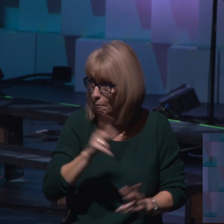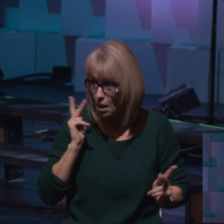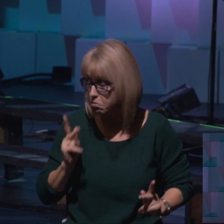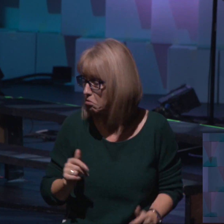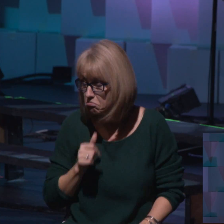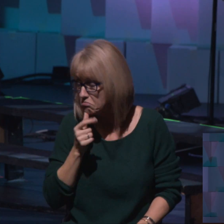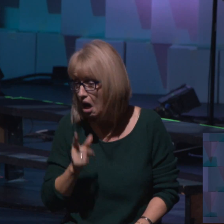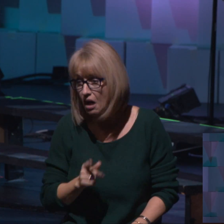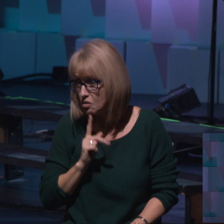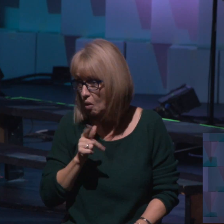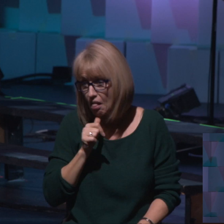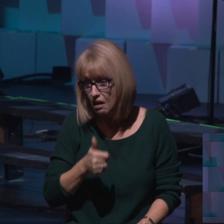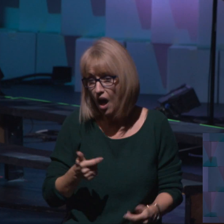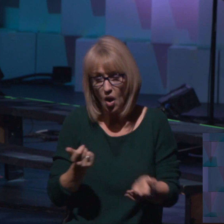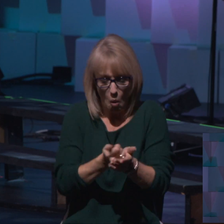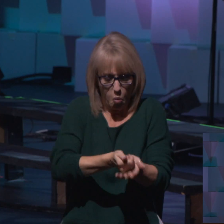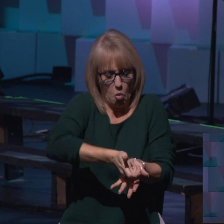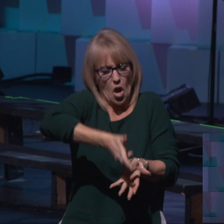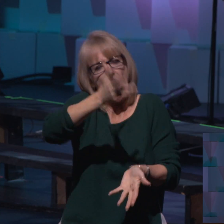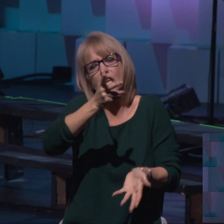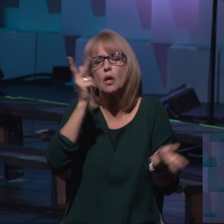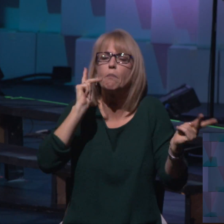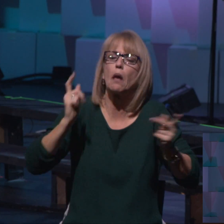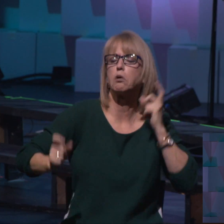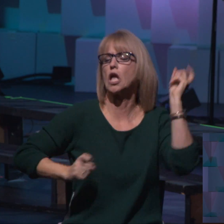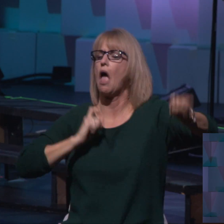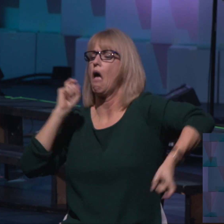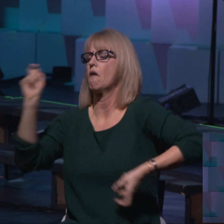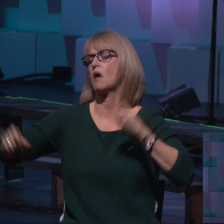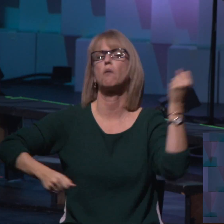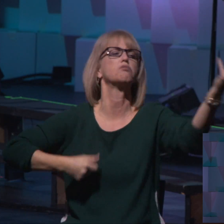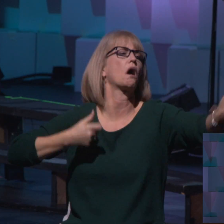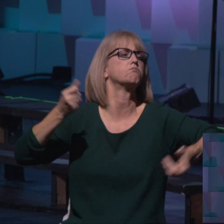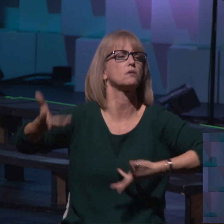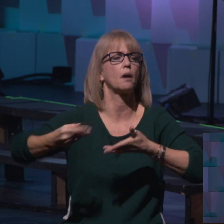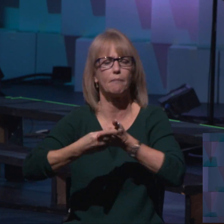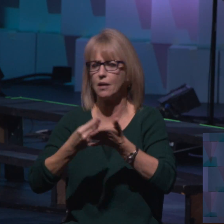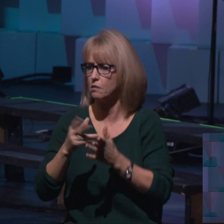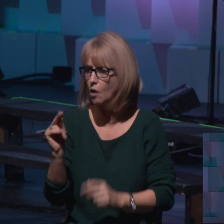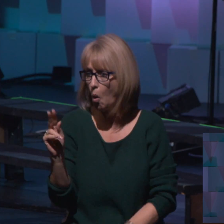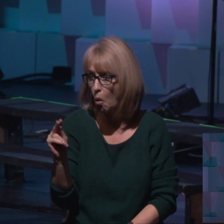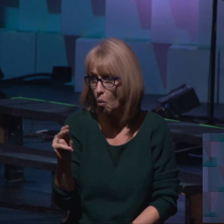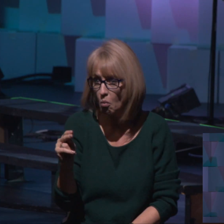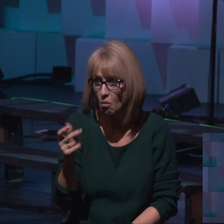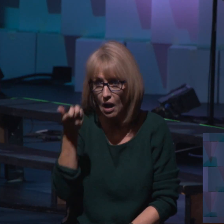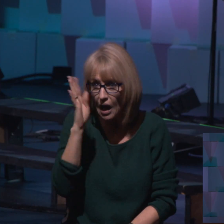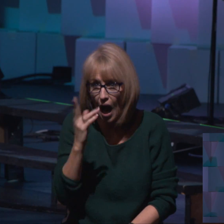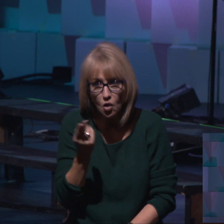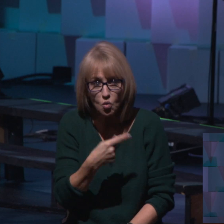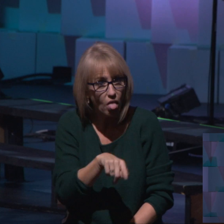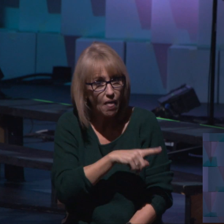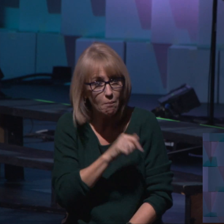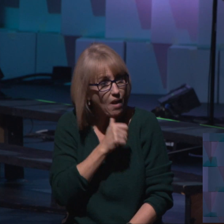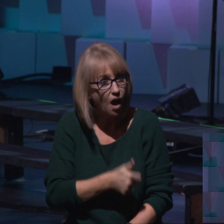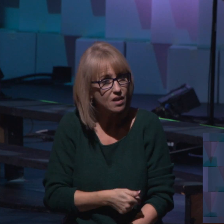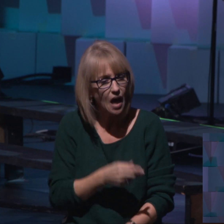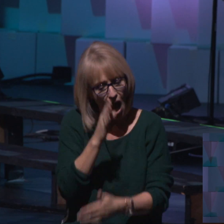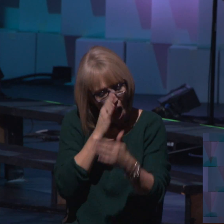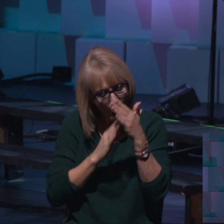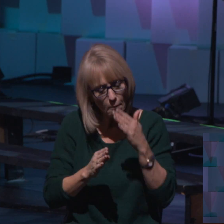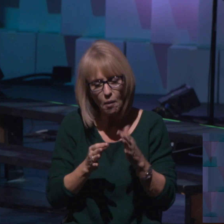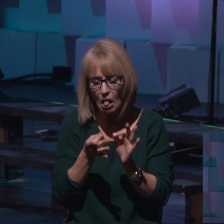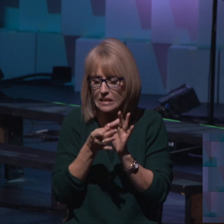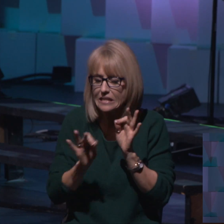see any incredibly wealthy people doing some great things or people with huge titles in that Christmas story. We just see humble,